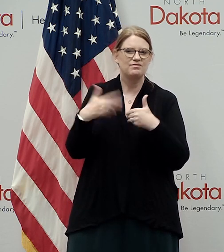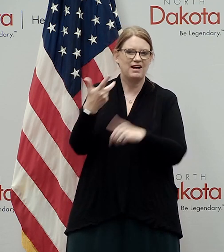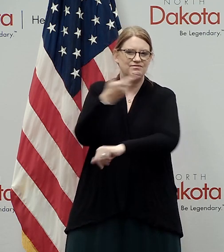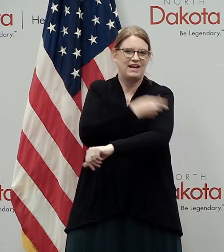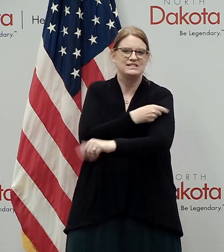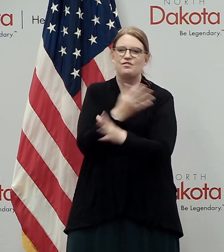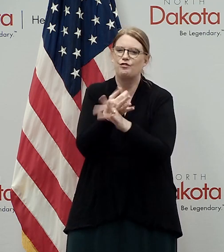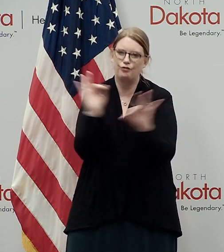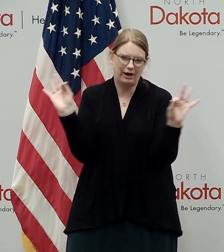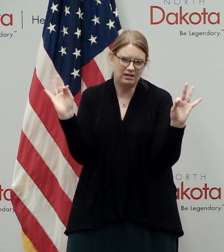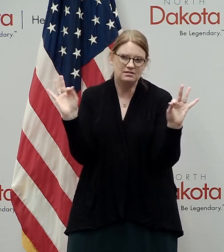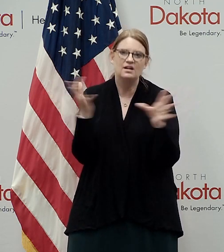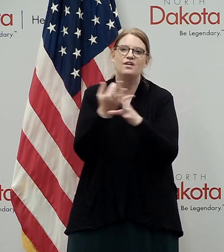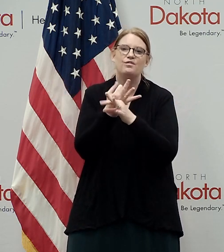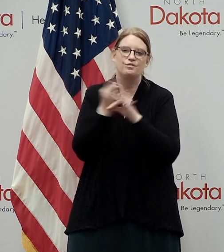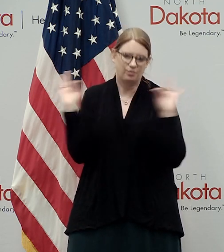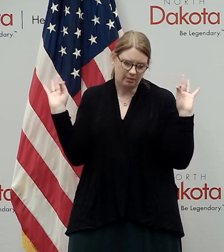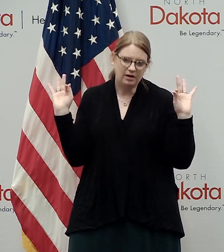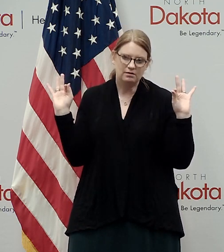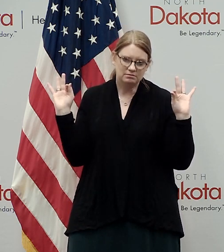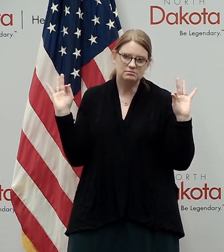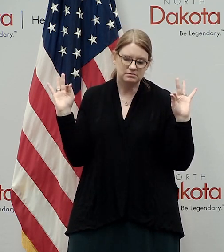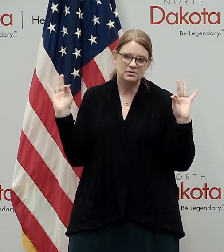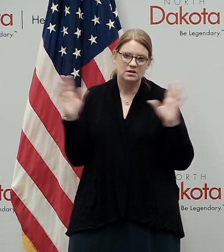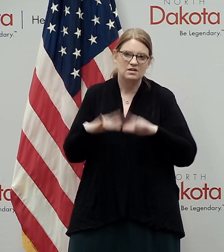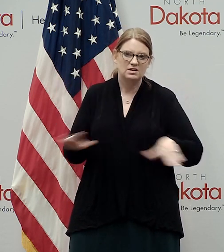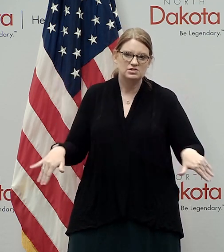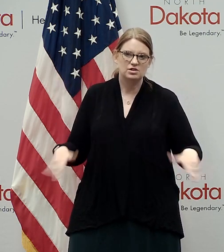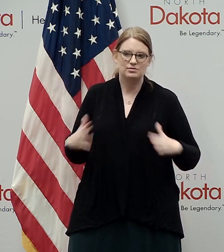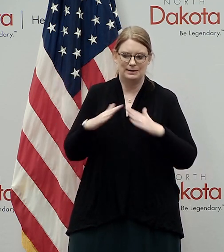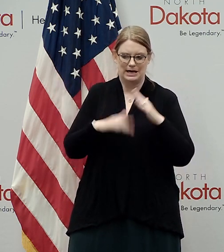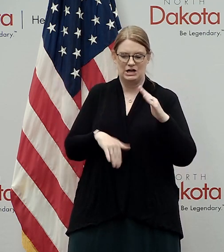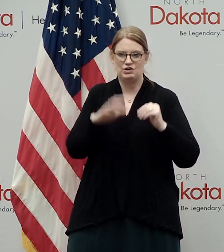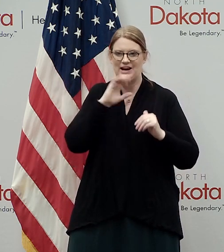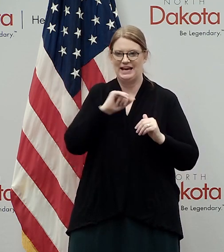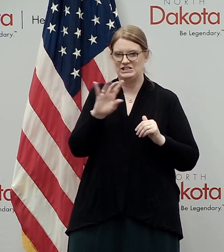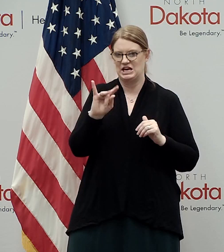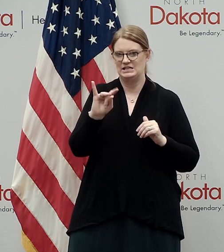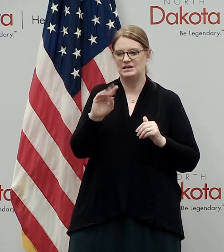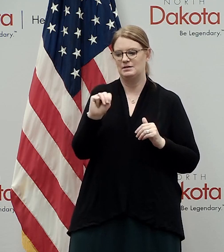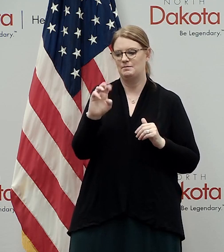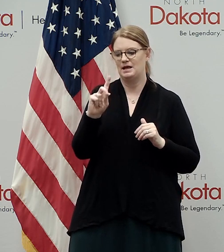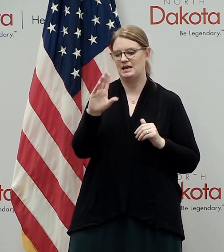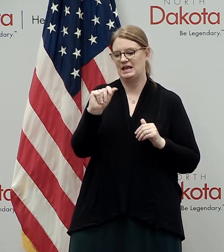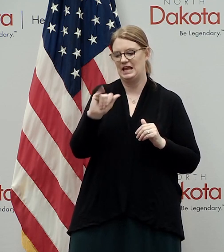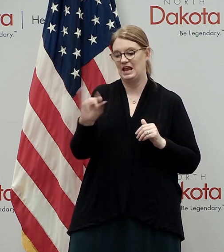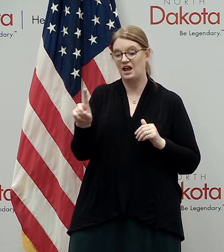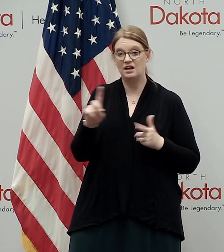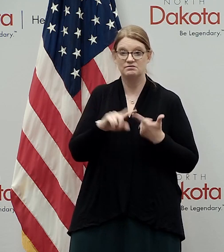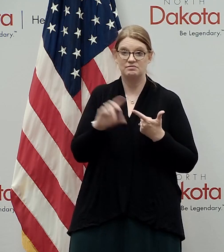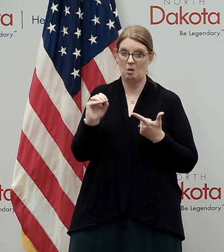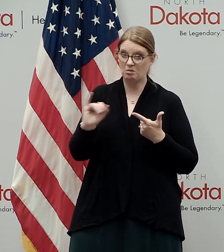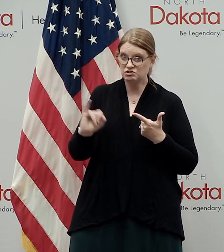vaccines at no cost to healthcare providers for children who are under 18, Medicaid eligible, uninsured,